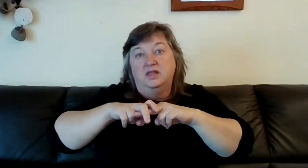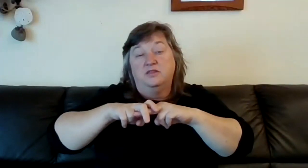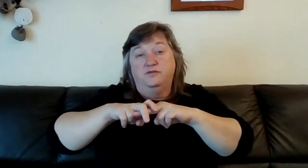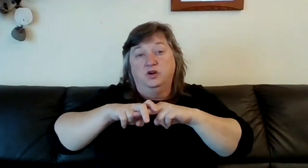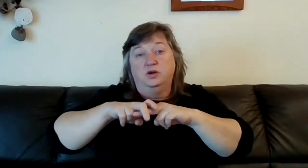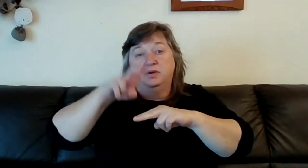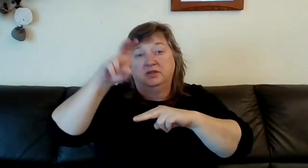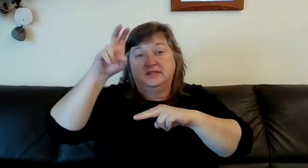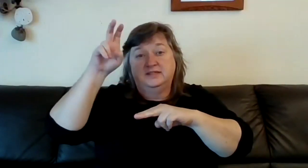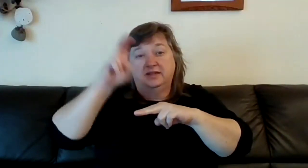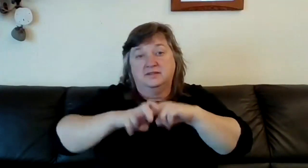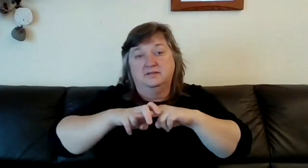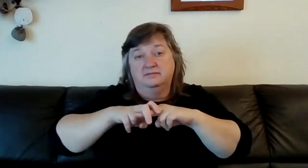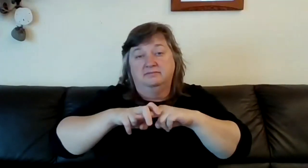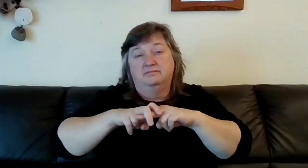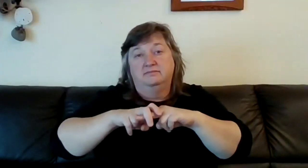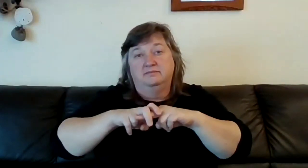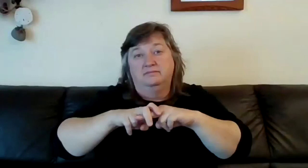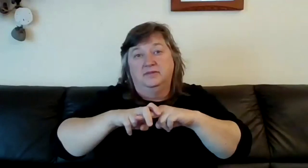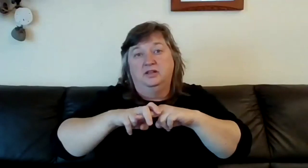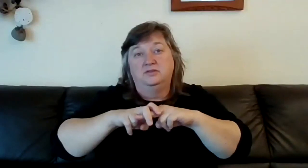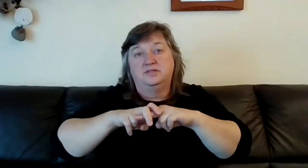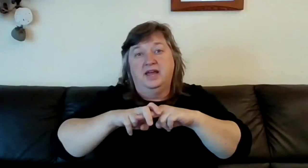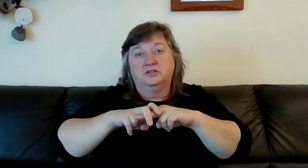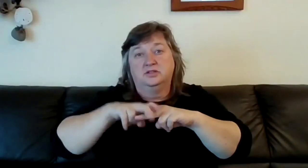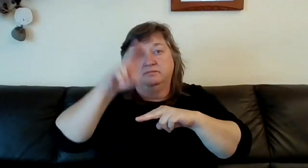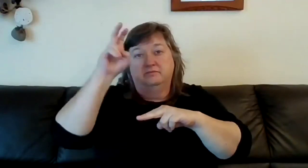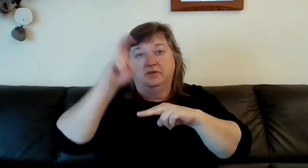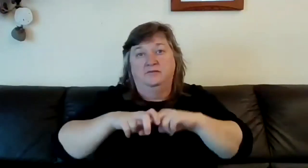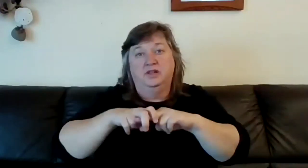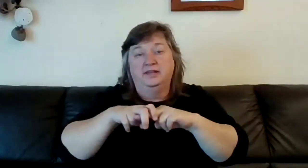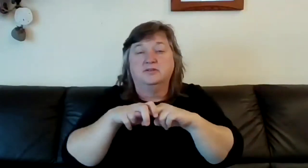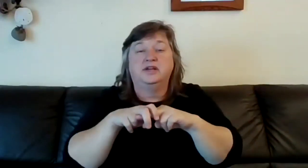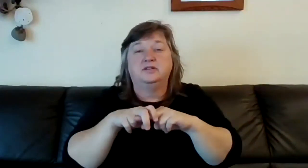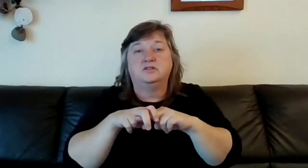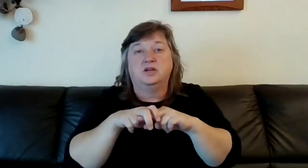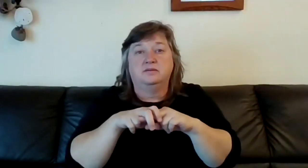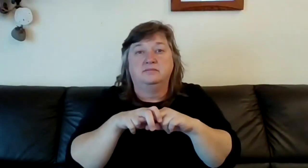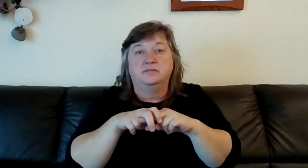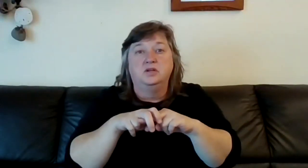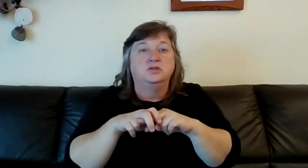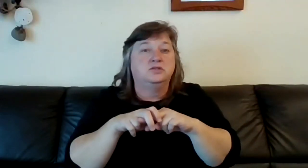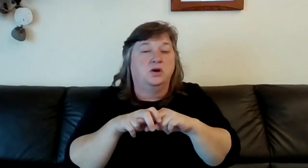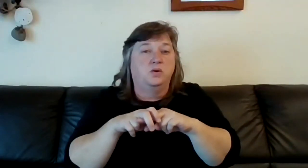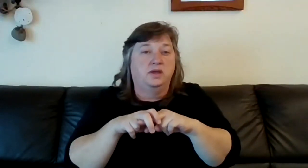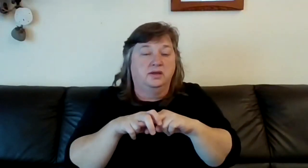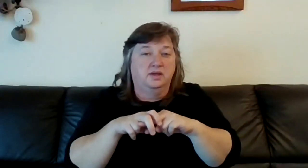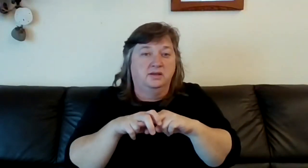The verb to sit includes the action of your legs going under the chair. So it